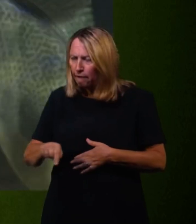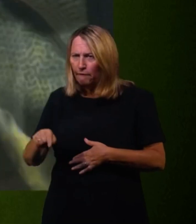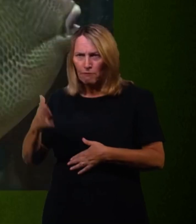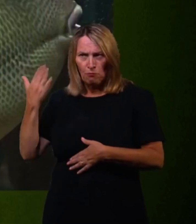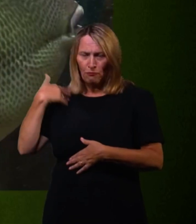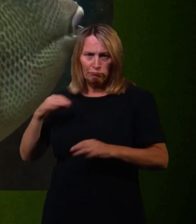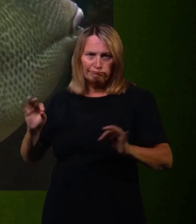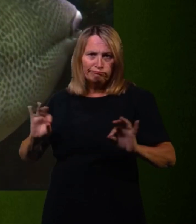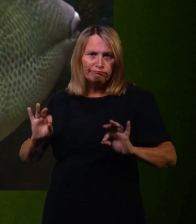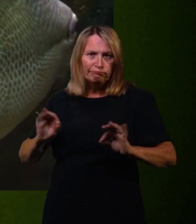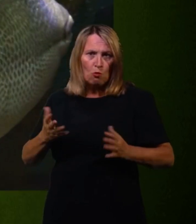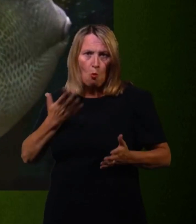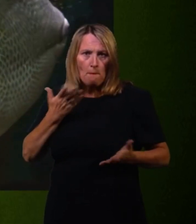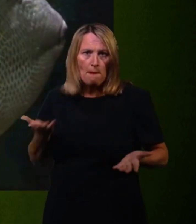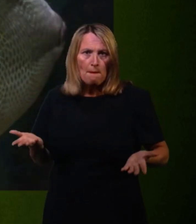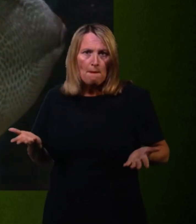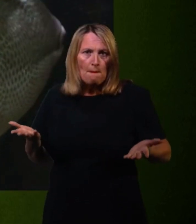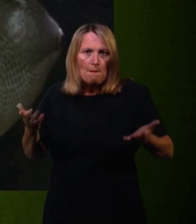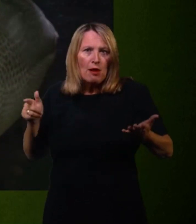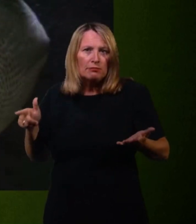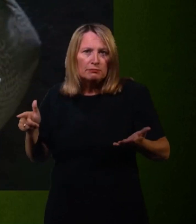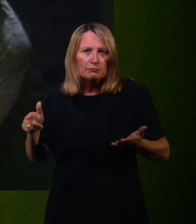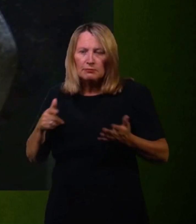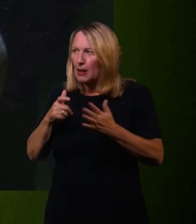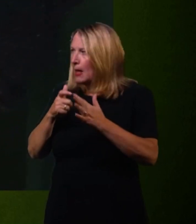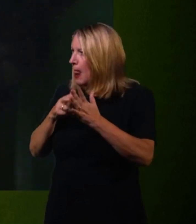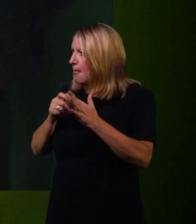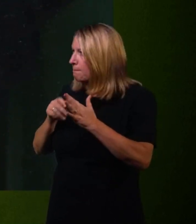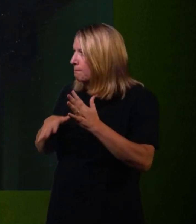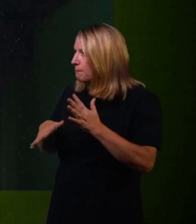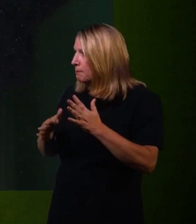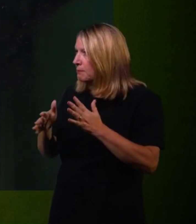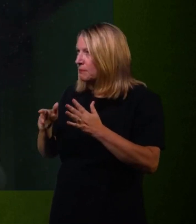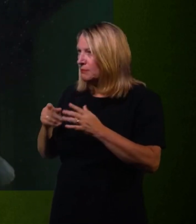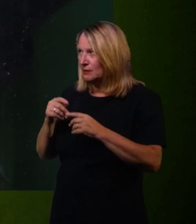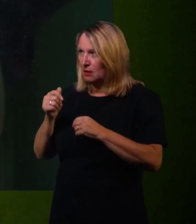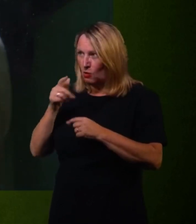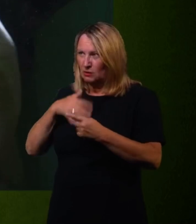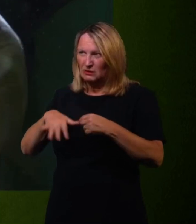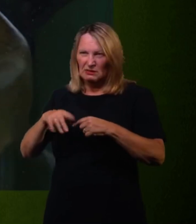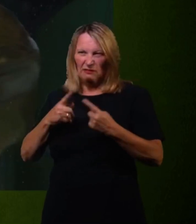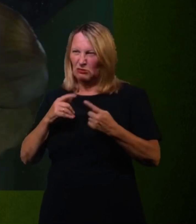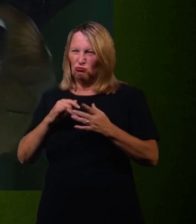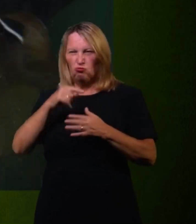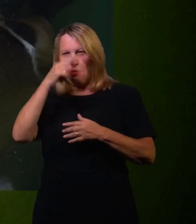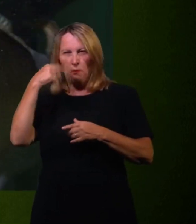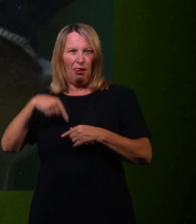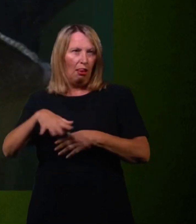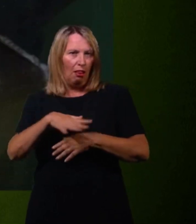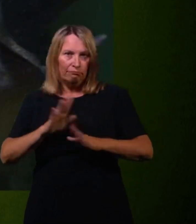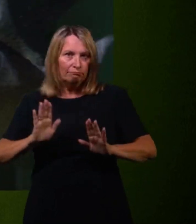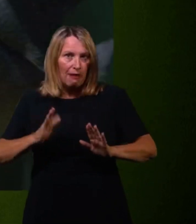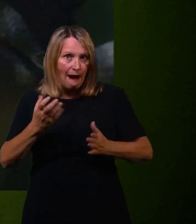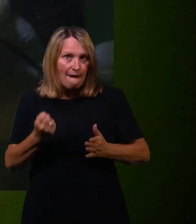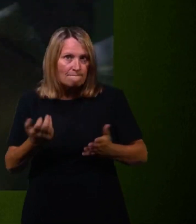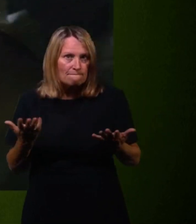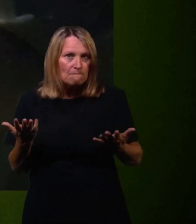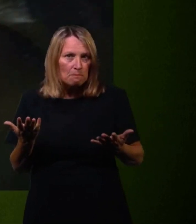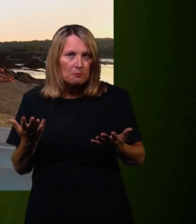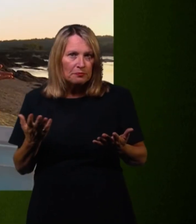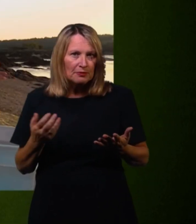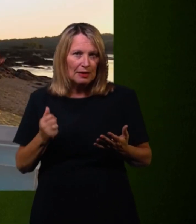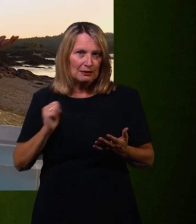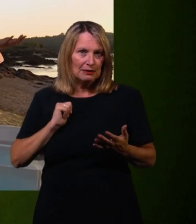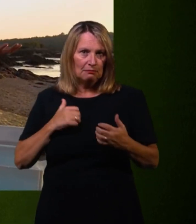and you can see it there moving through kelp forests. So quite an alien environment for this tropical species. Now, you could say this is